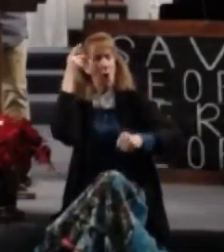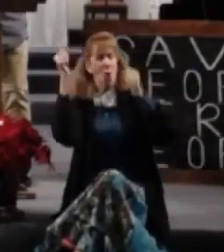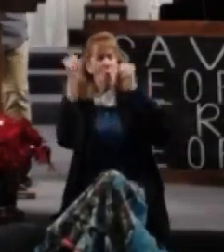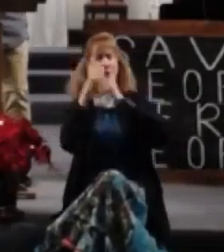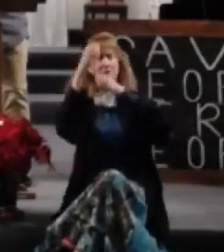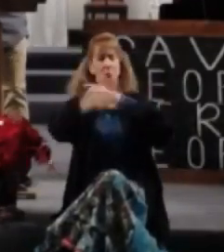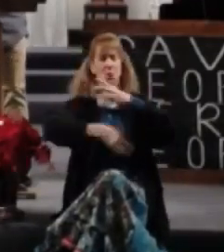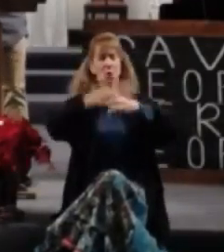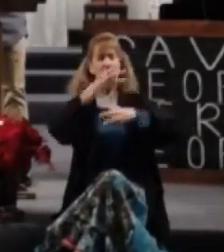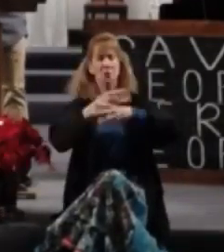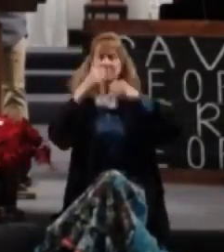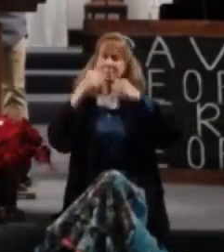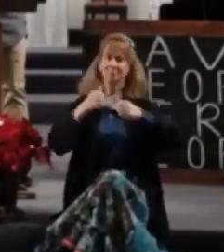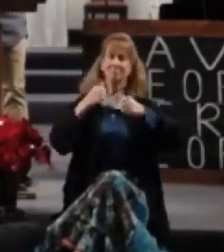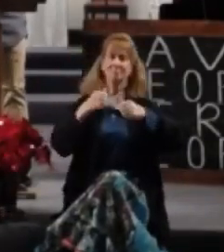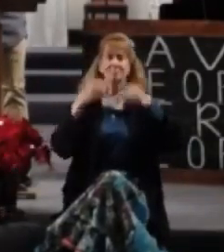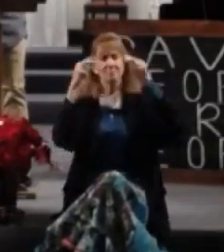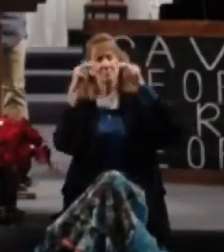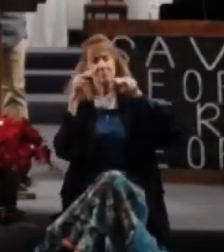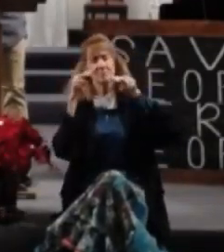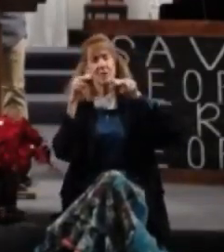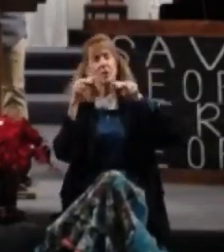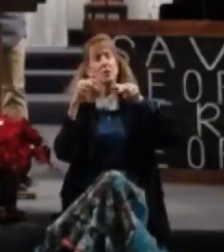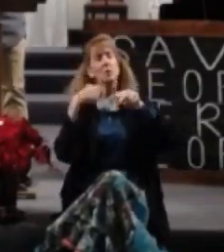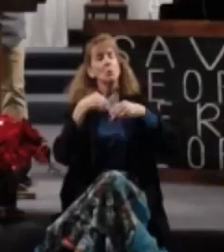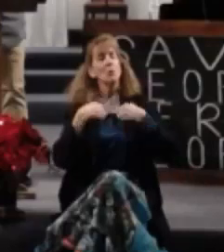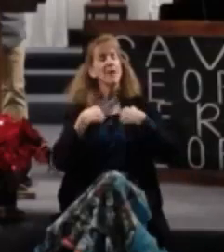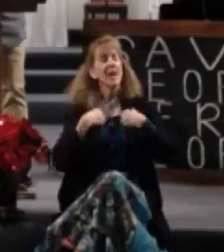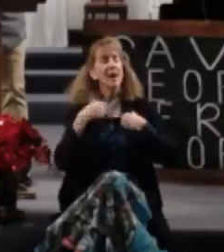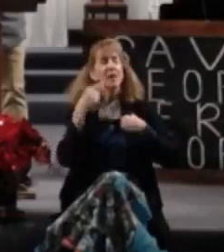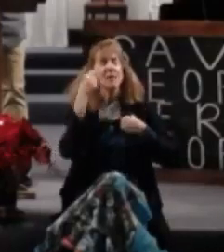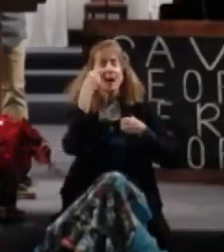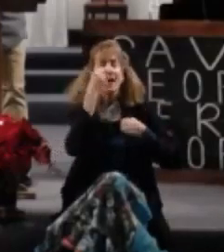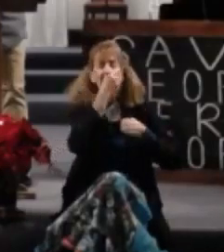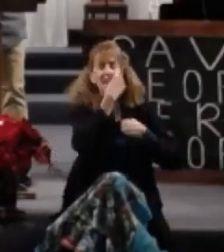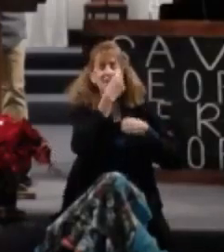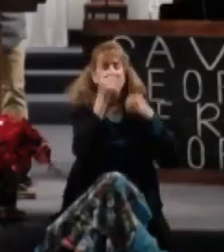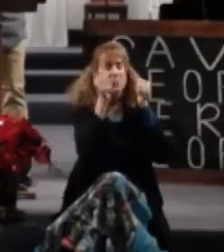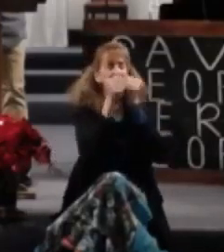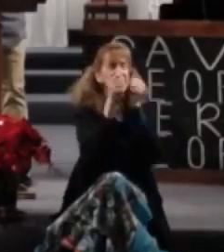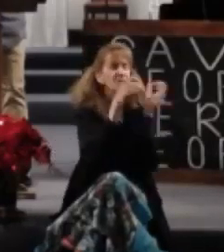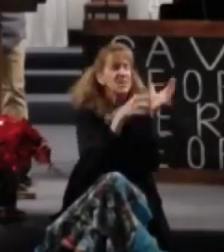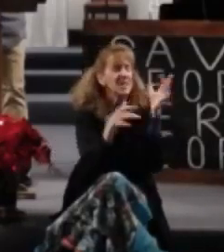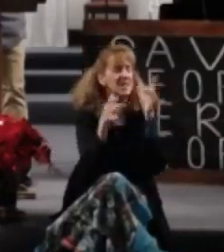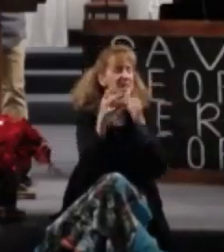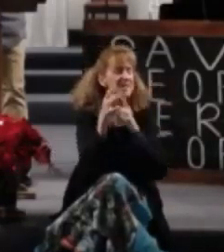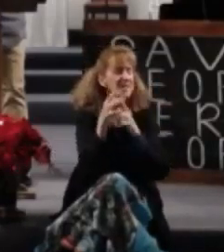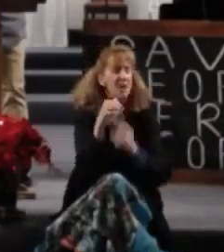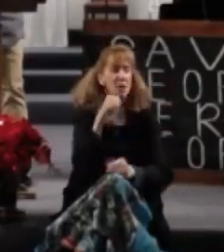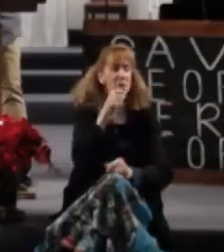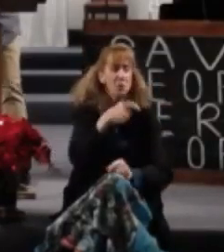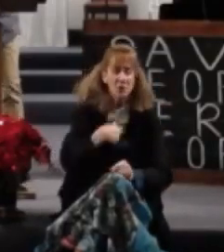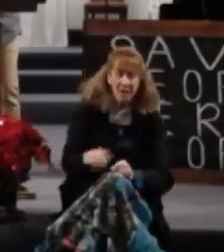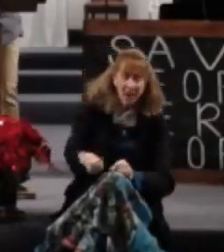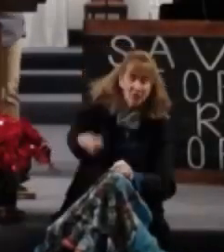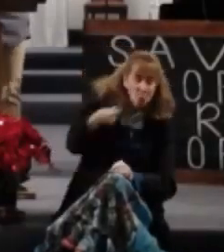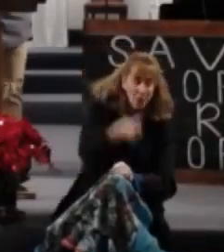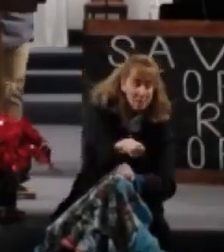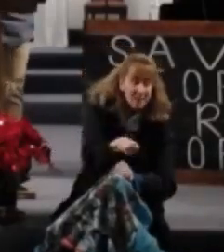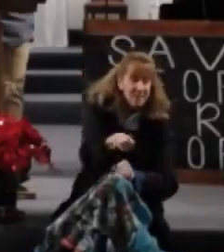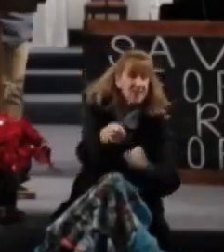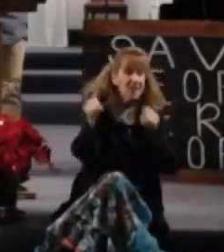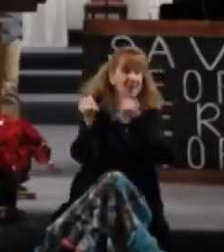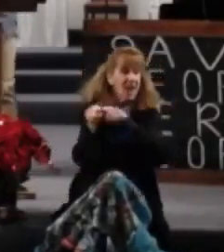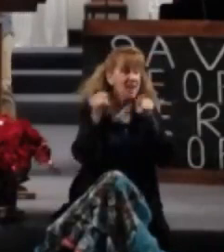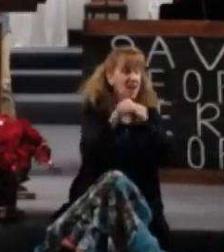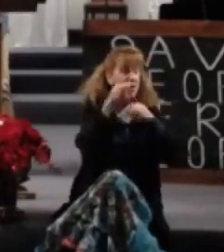and society the way the world does. The weapons we fight with are not the weapons of the world. On the contrary,